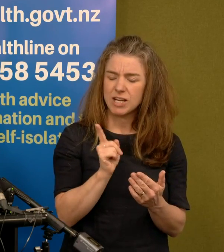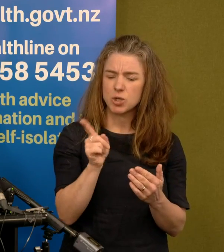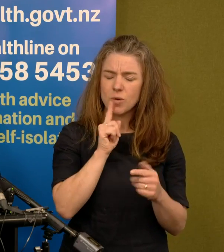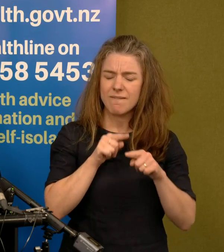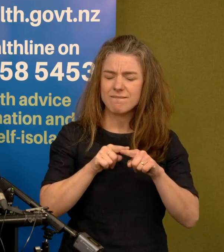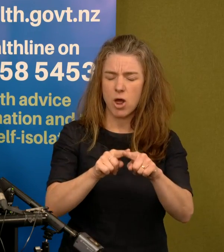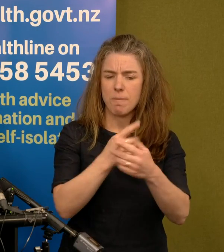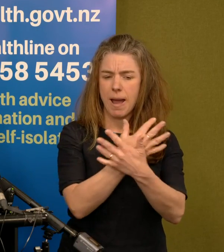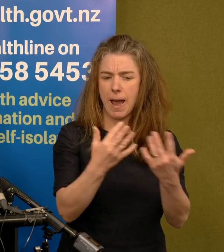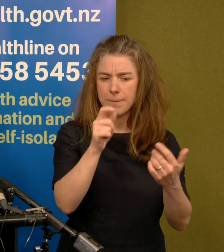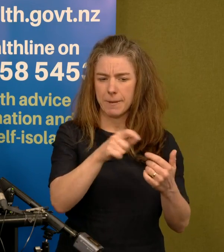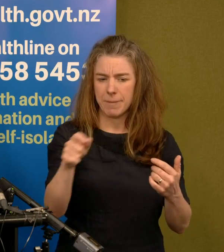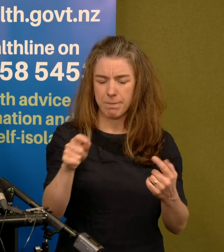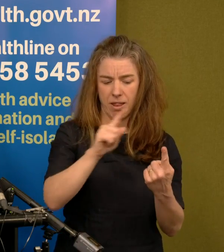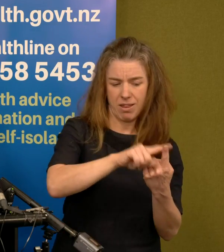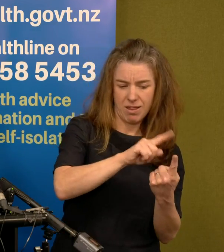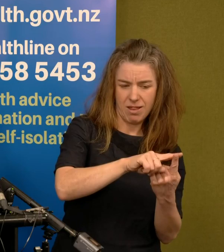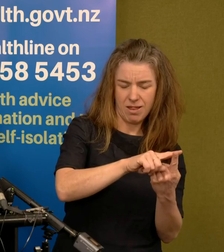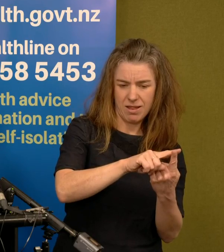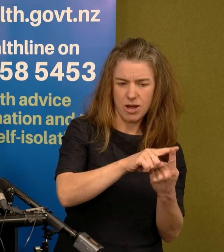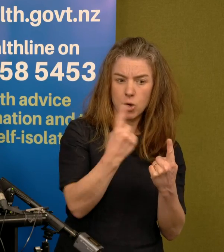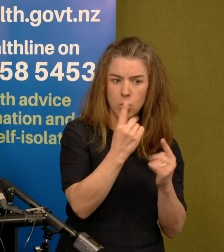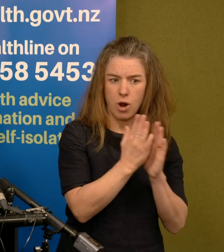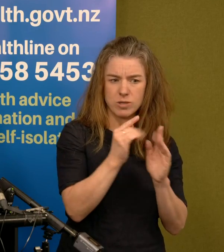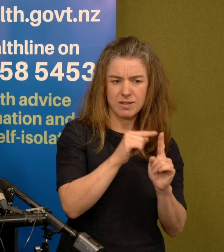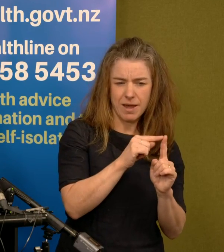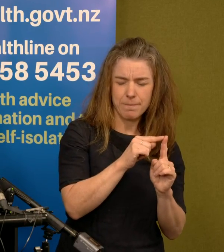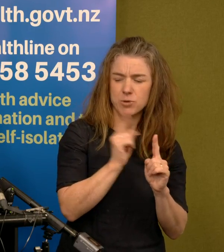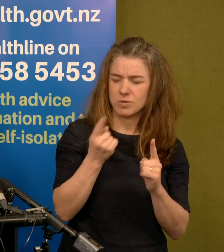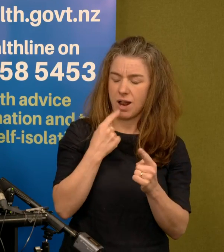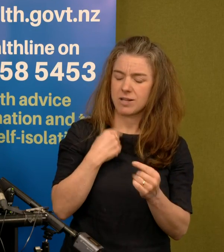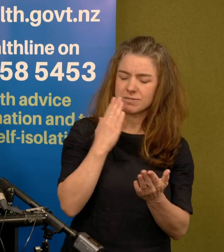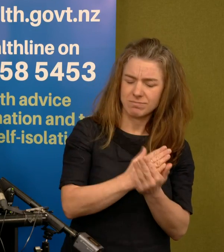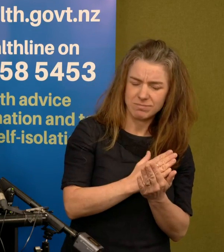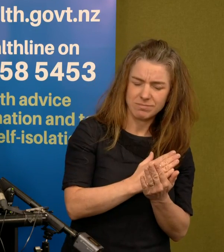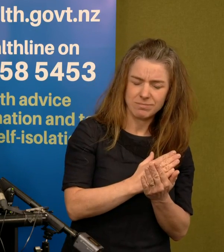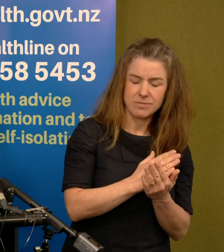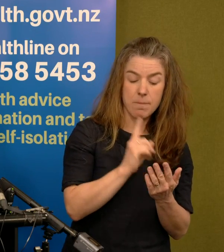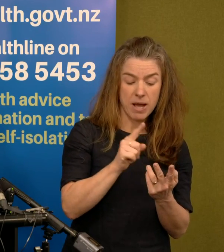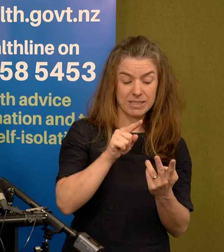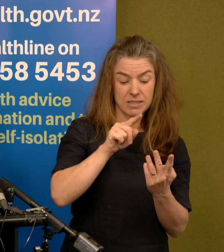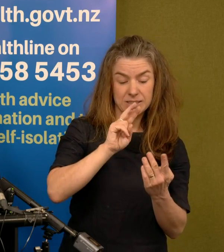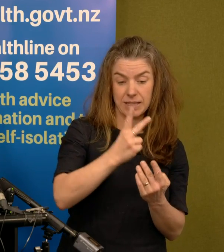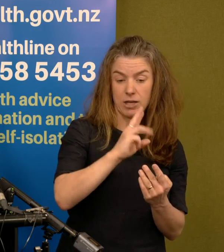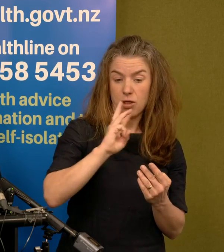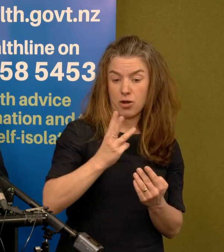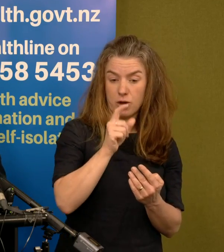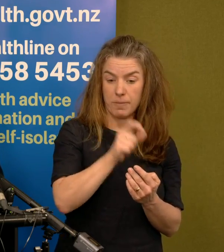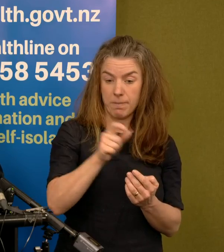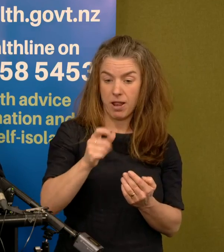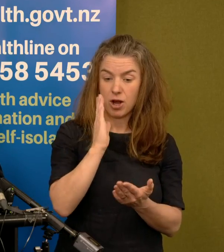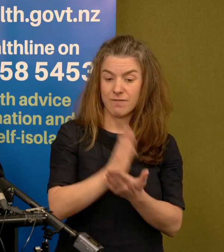What is the situation with them 2 and 3 in terms of actual figures of close contact and the wider tracing